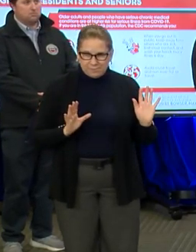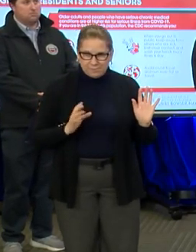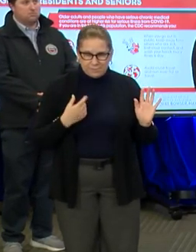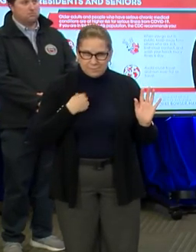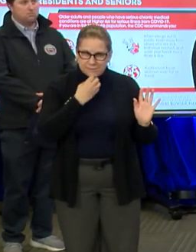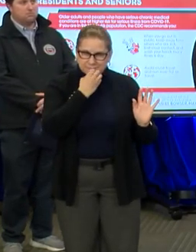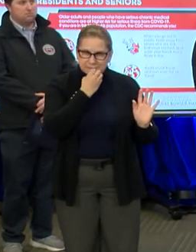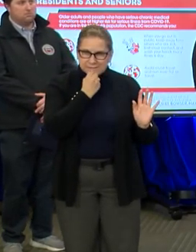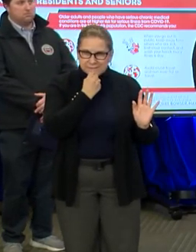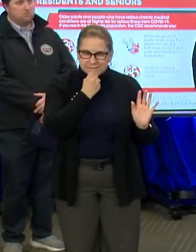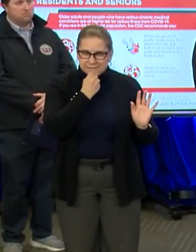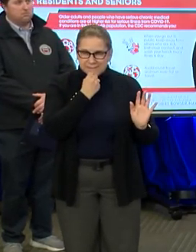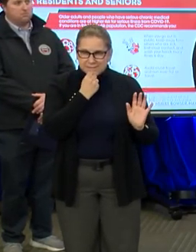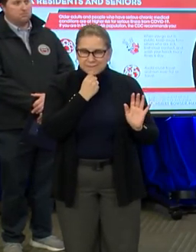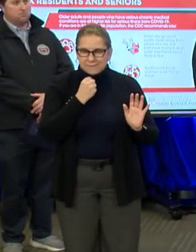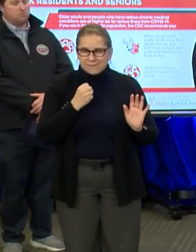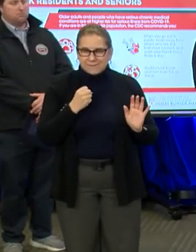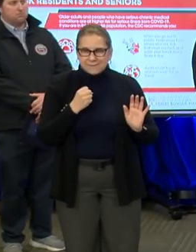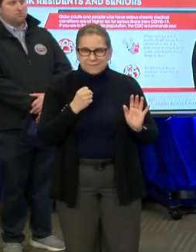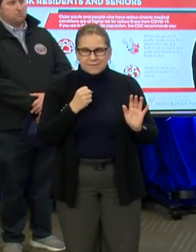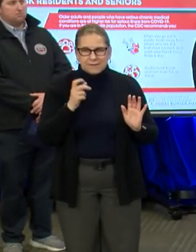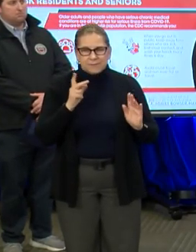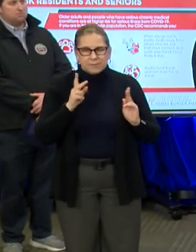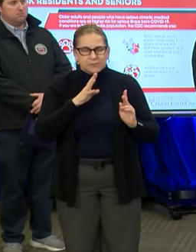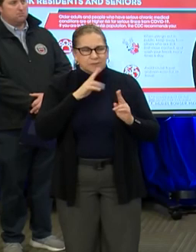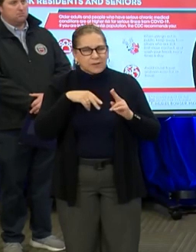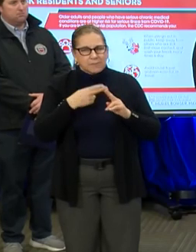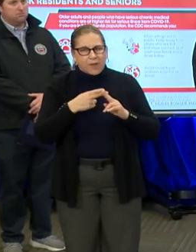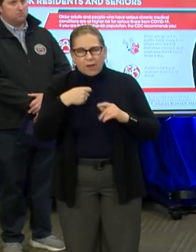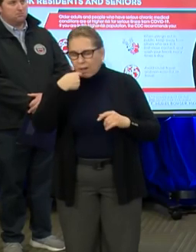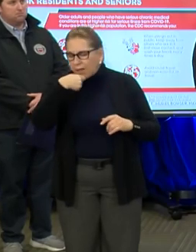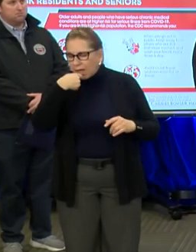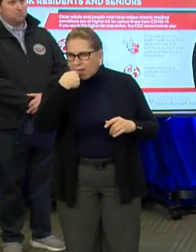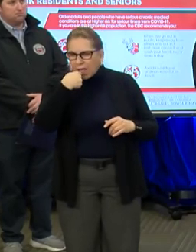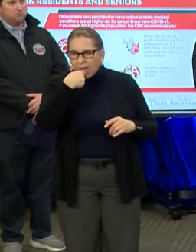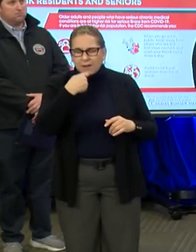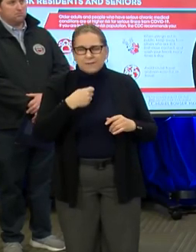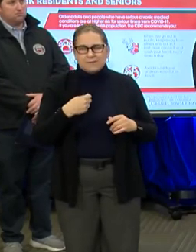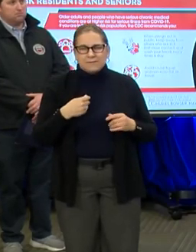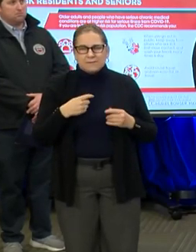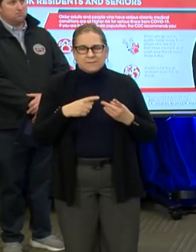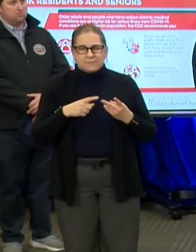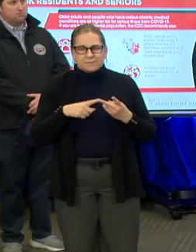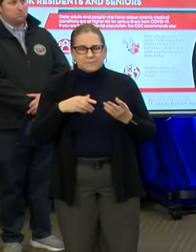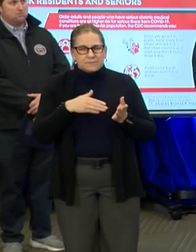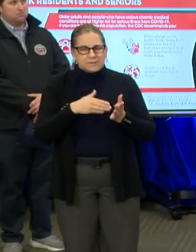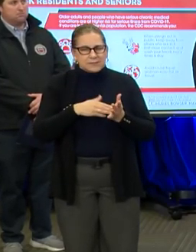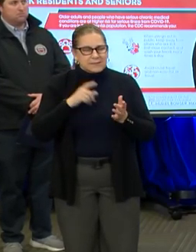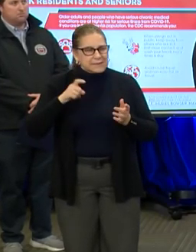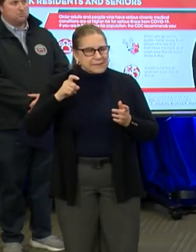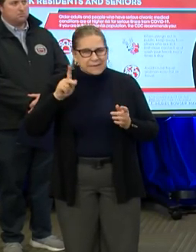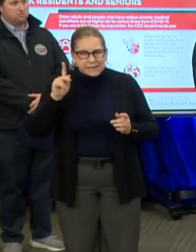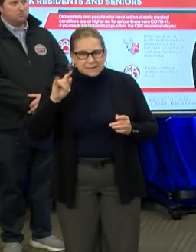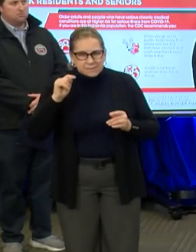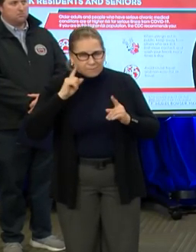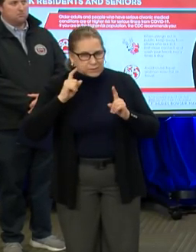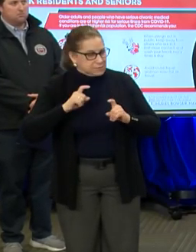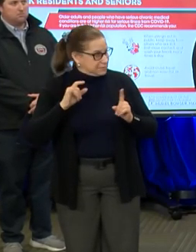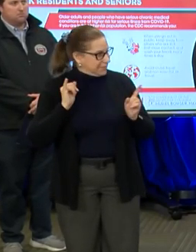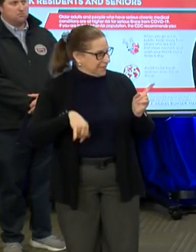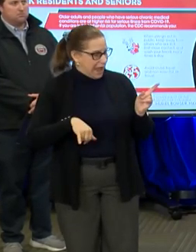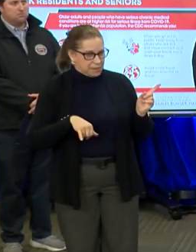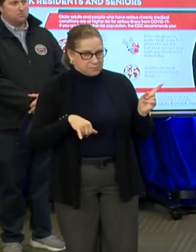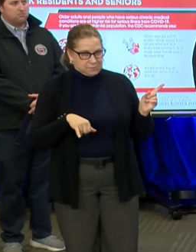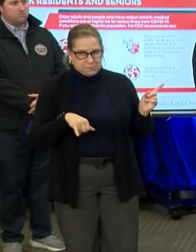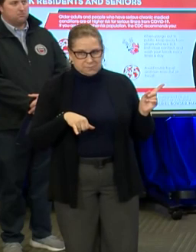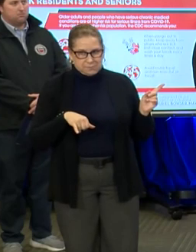when people are talking about swabs and healthcare providers needing to have a testing kit, this is what they are referring to. So there's two cotton swabs